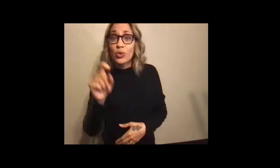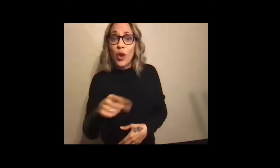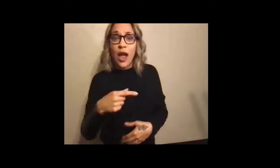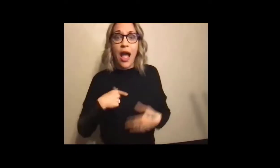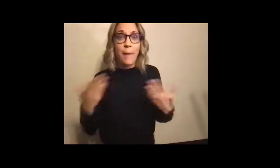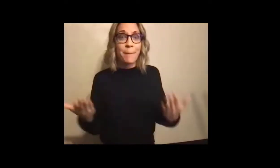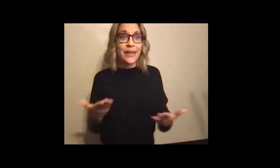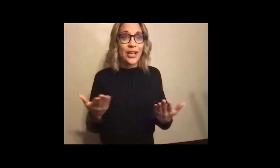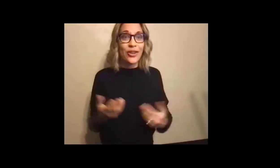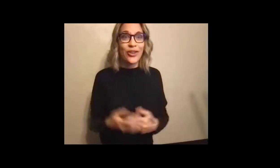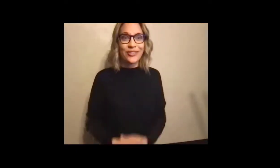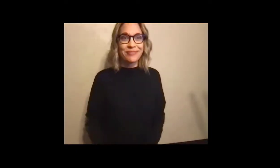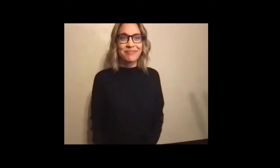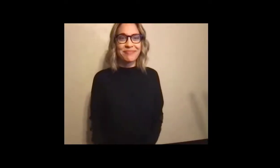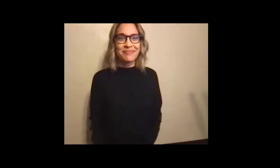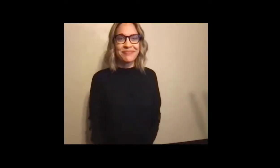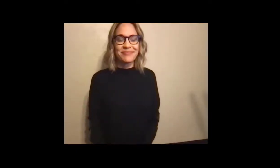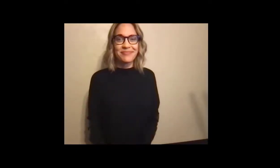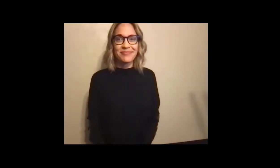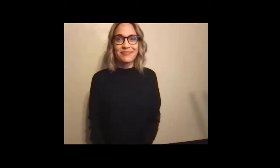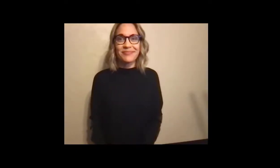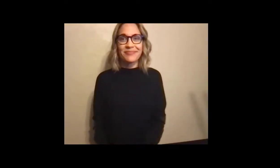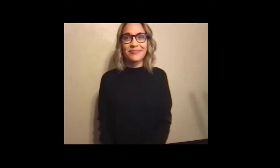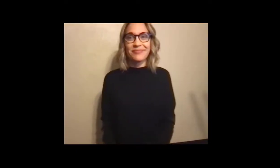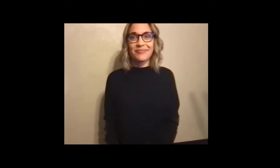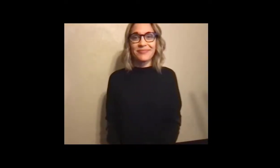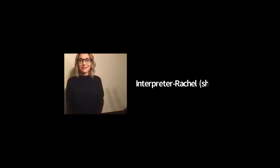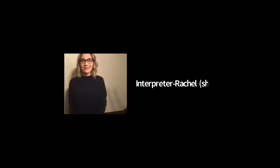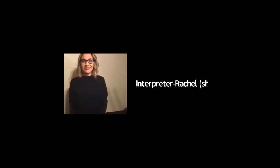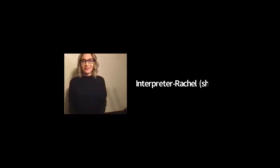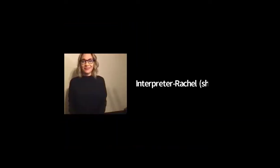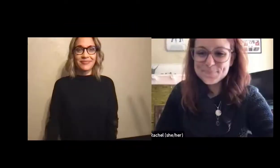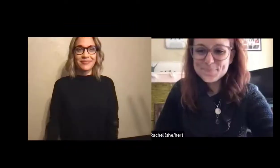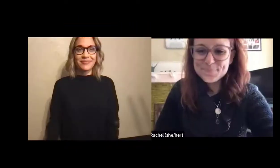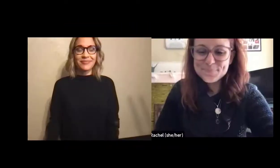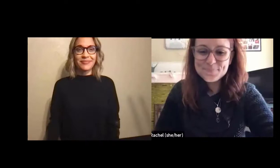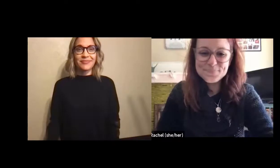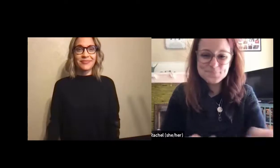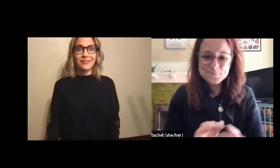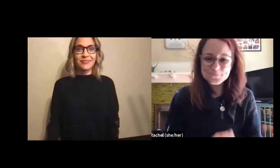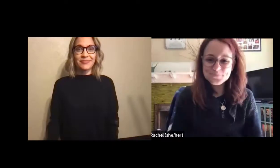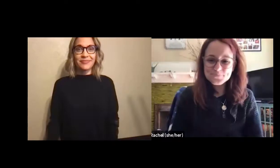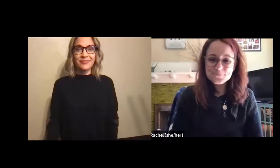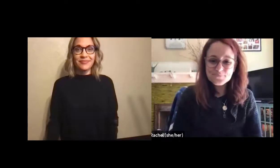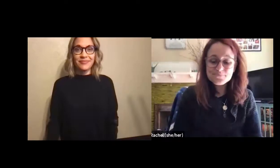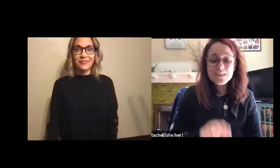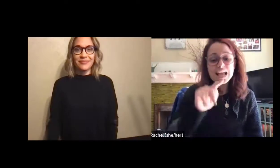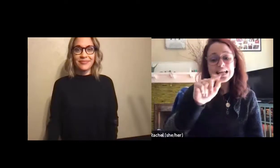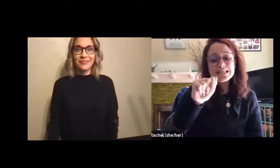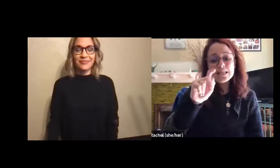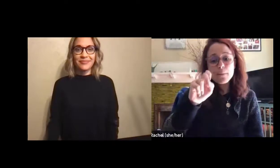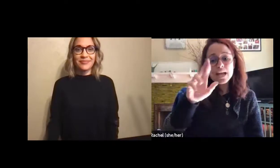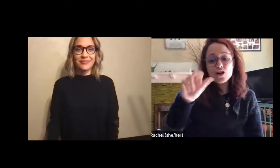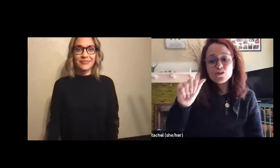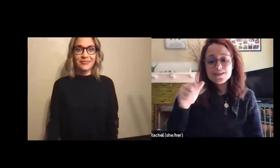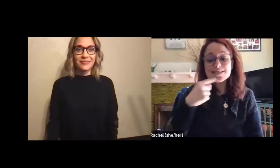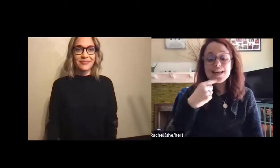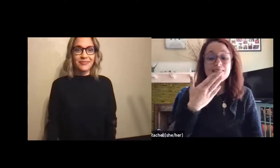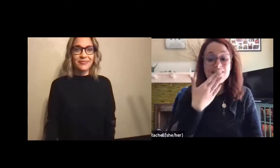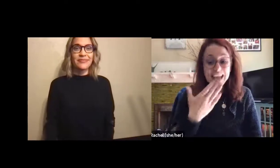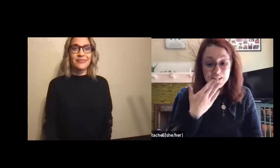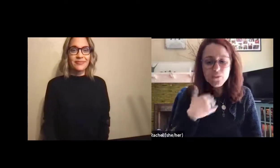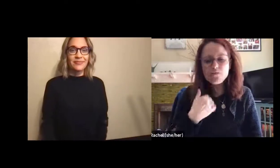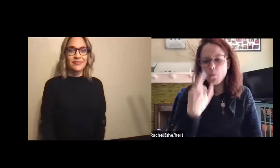would like to reach me more individually. And if we have any questions at all, I'm here. Thank you, Rosemary. Yes, we do have one